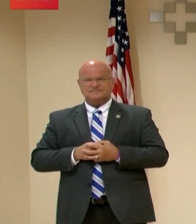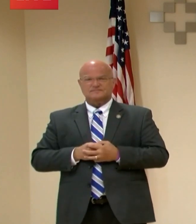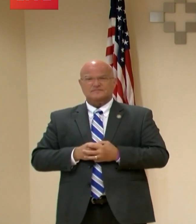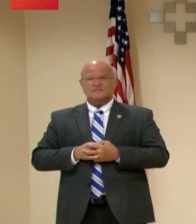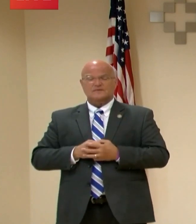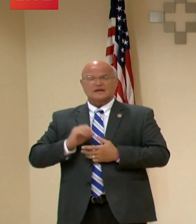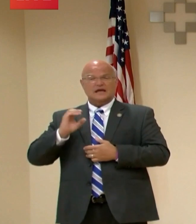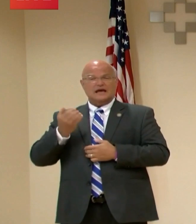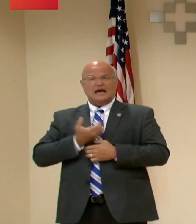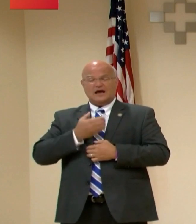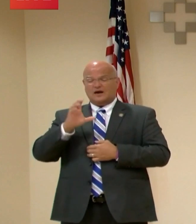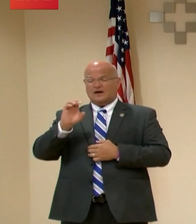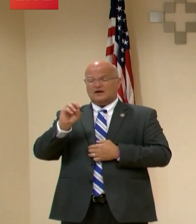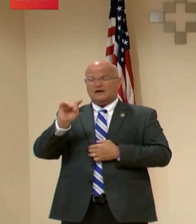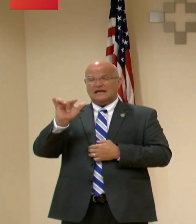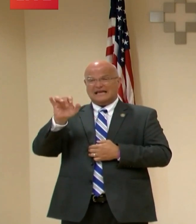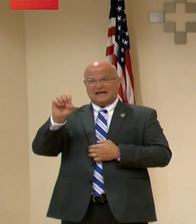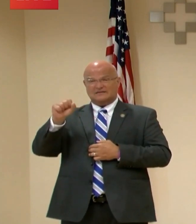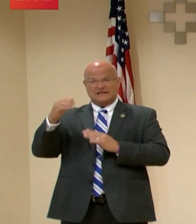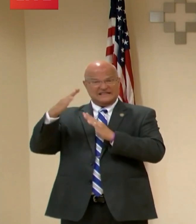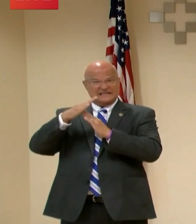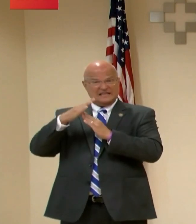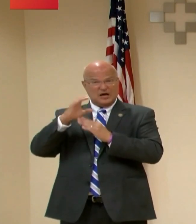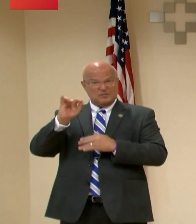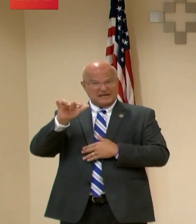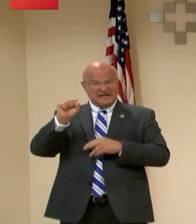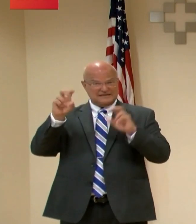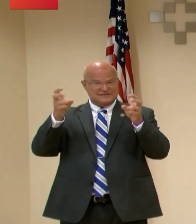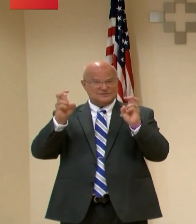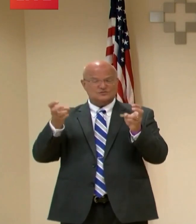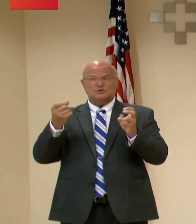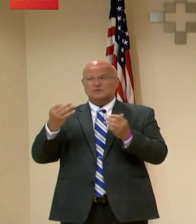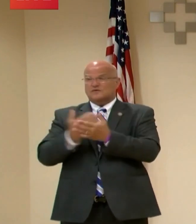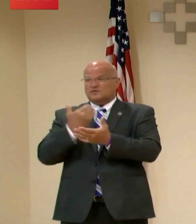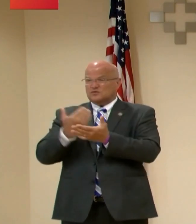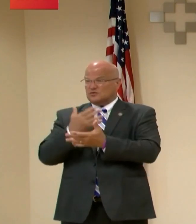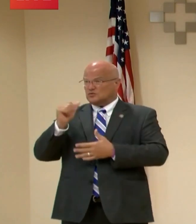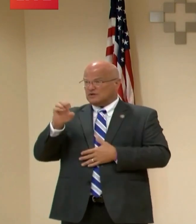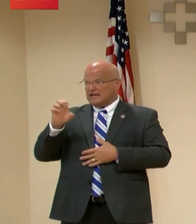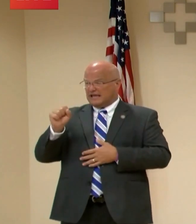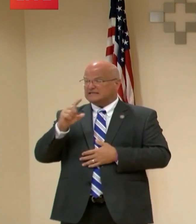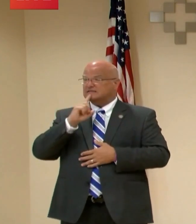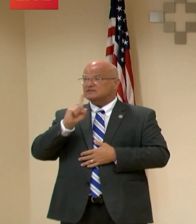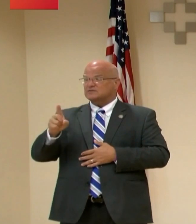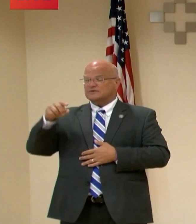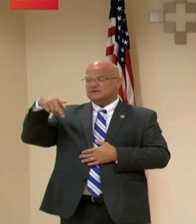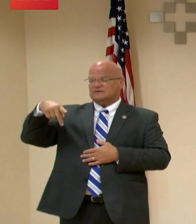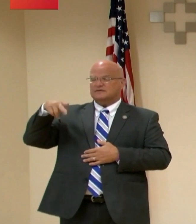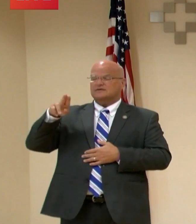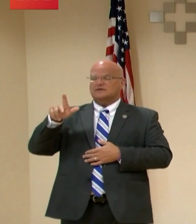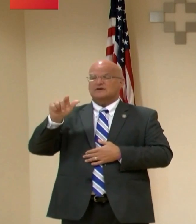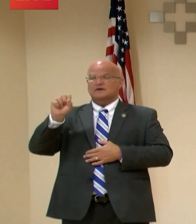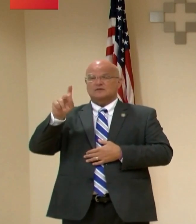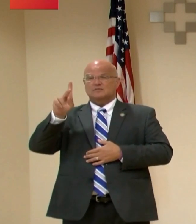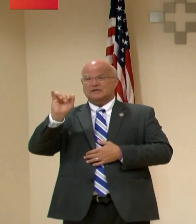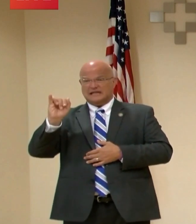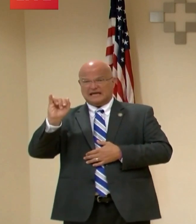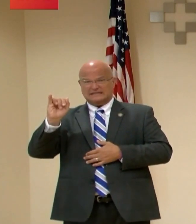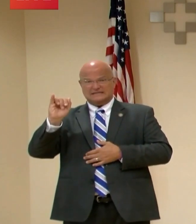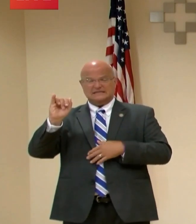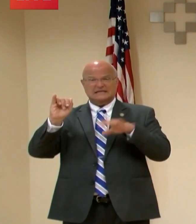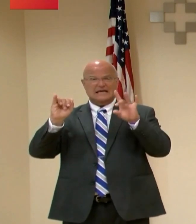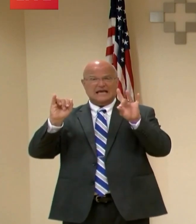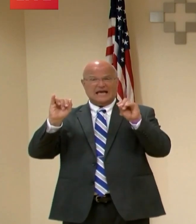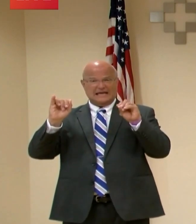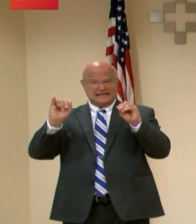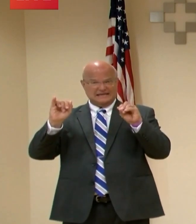our counties, the top counties in terms of new cases was Pulaski County with